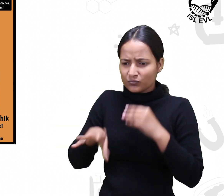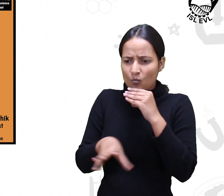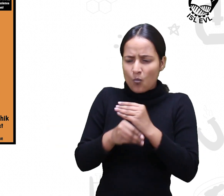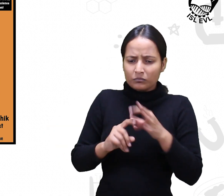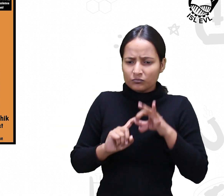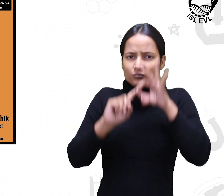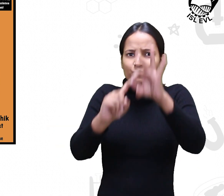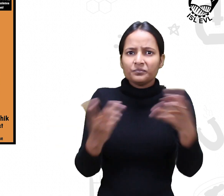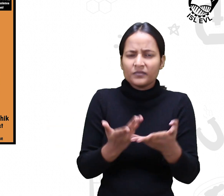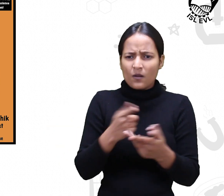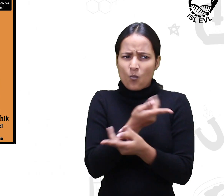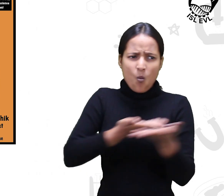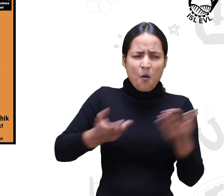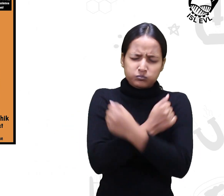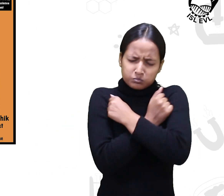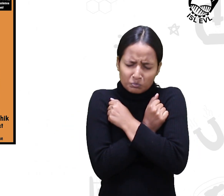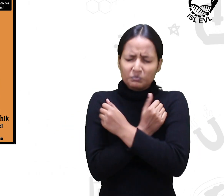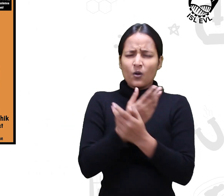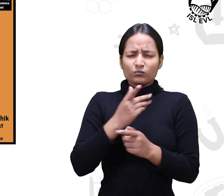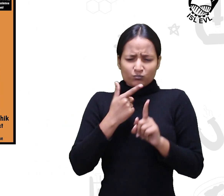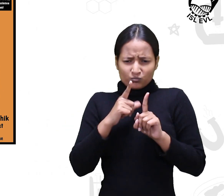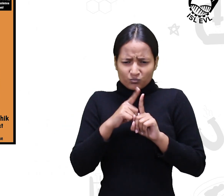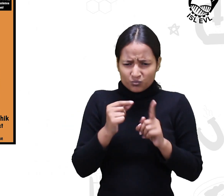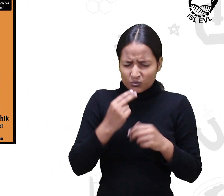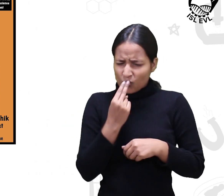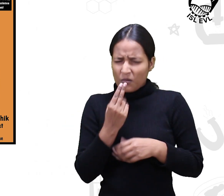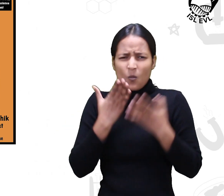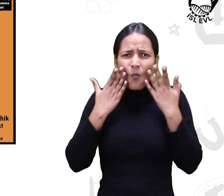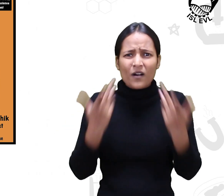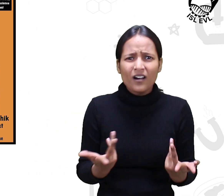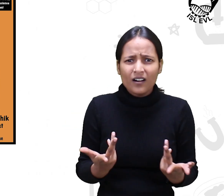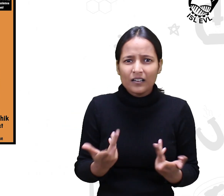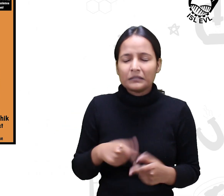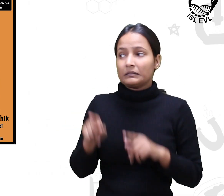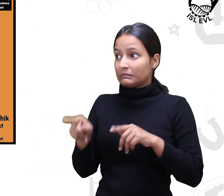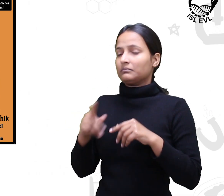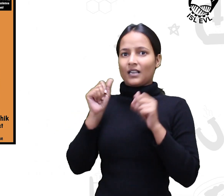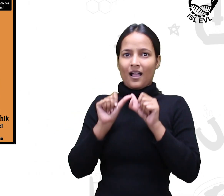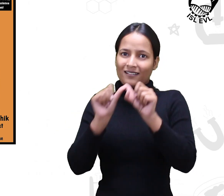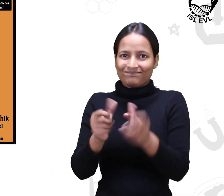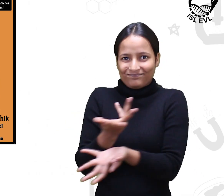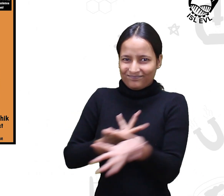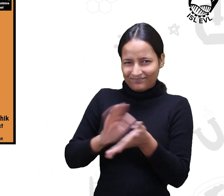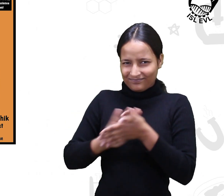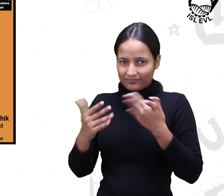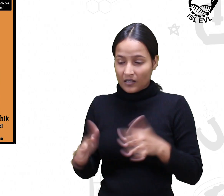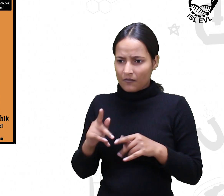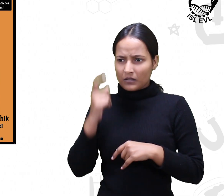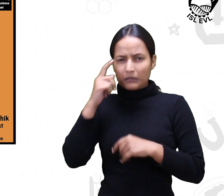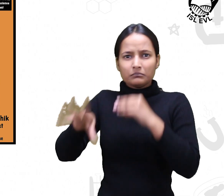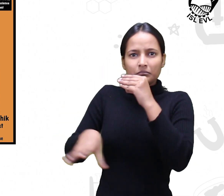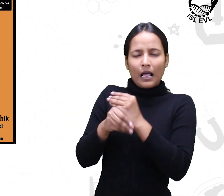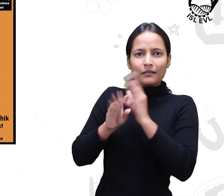learned about why we all love chocolate so much. That's when Jigyasa came up with yet another